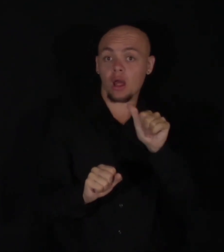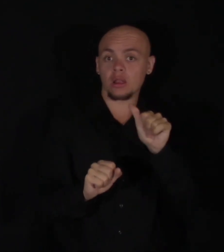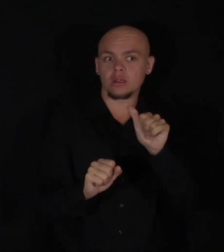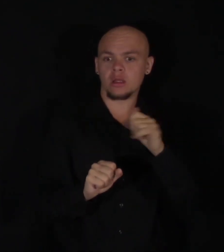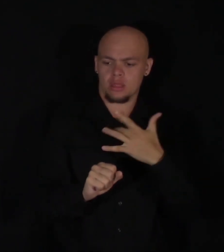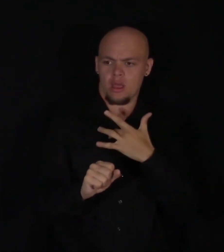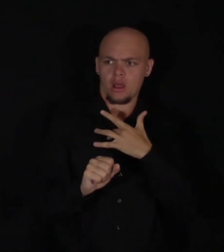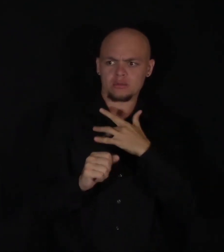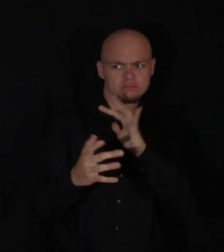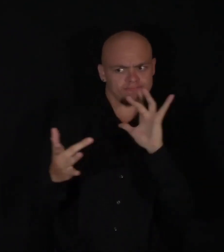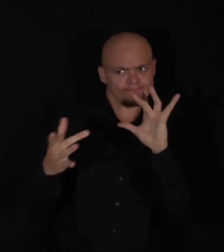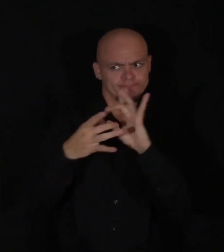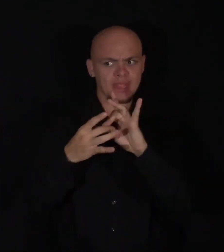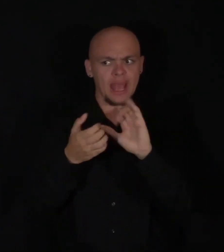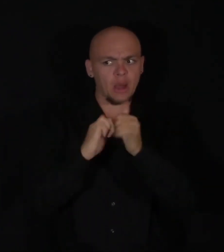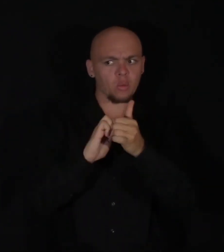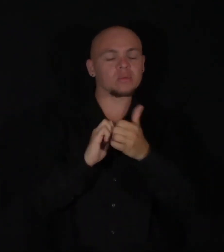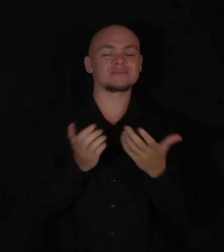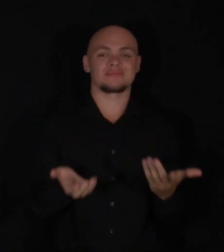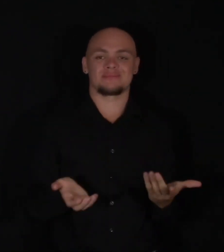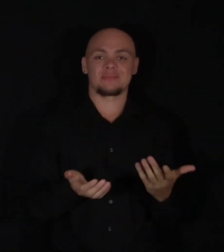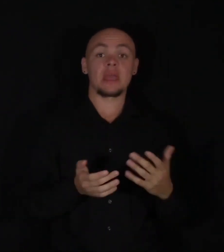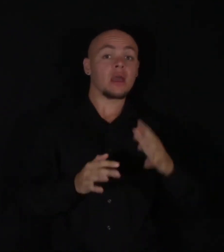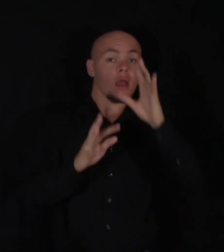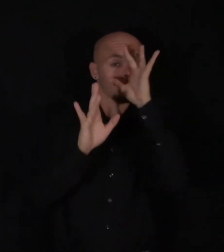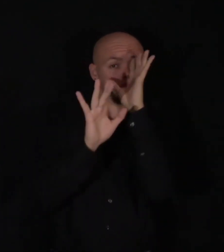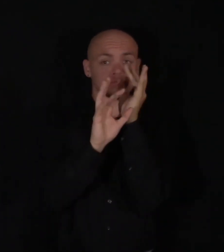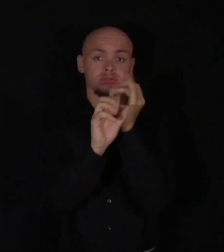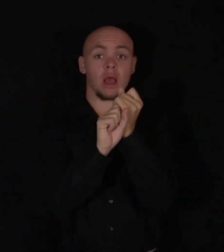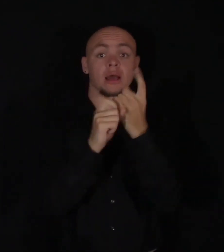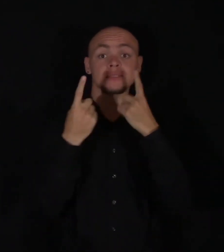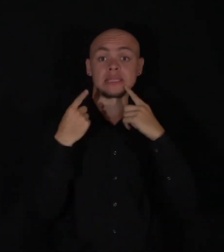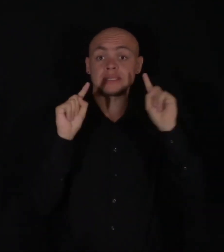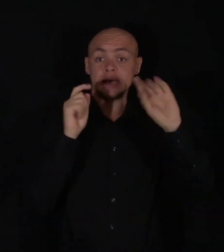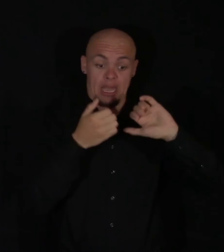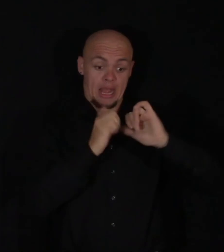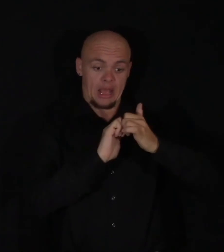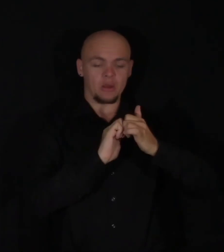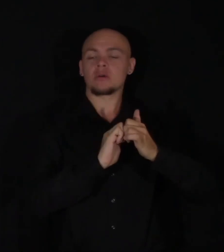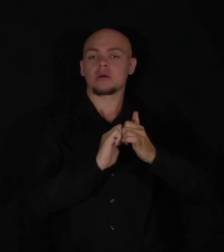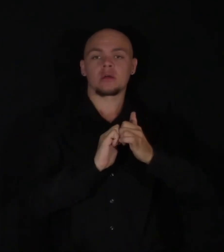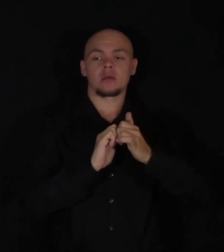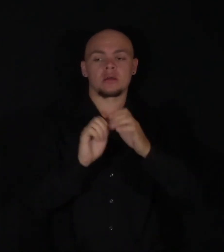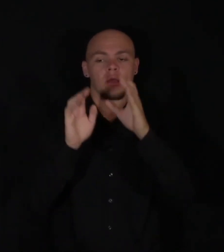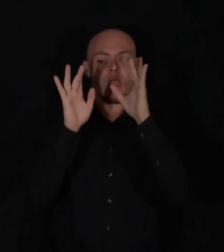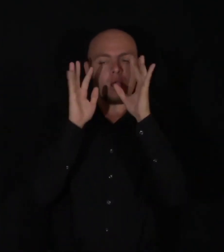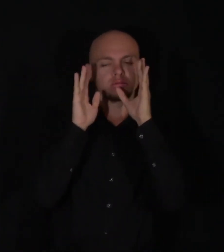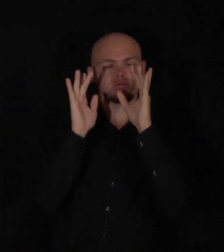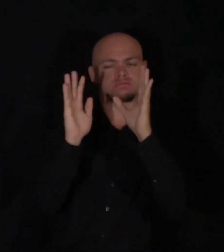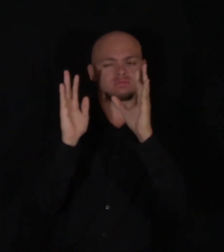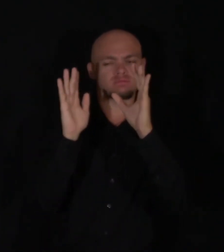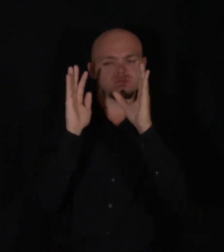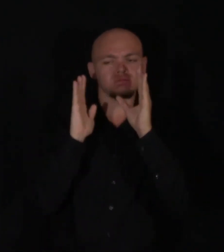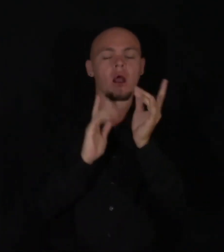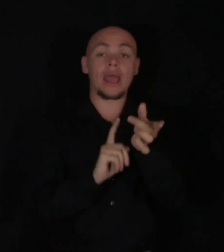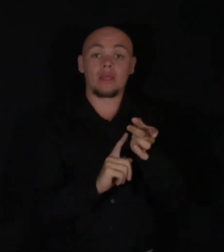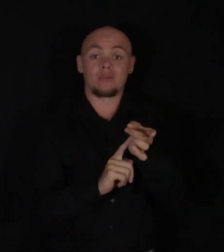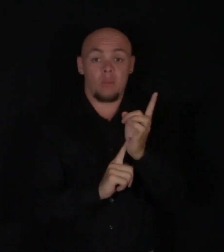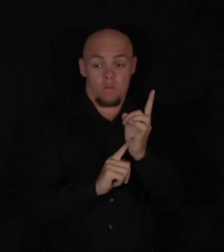heart? And for seduction to really work, you have to give it your undivided attention in a moment.